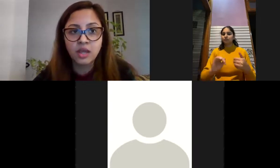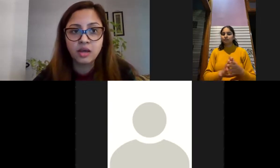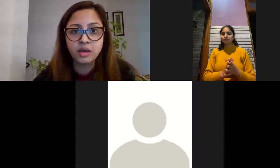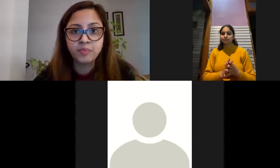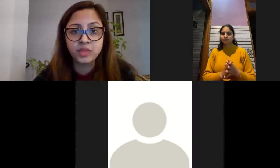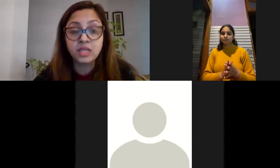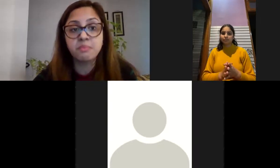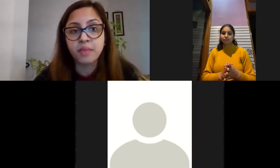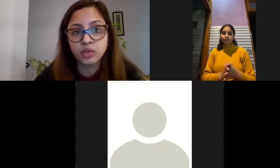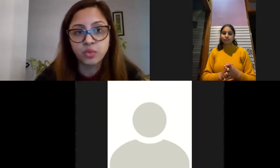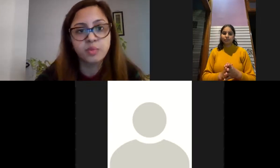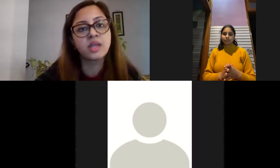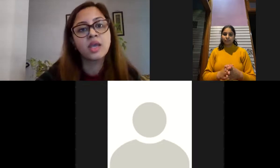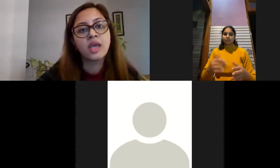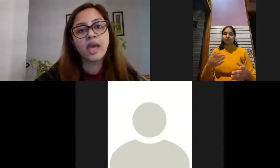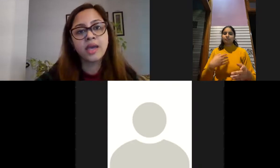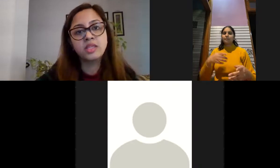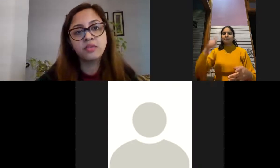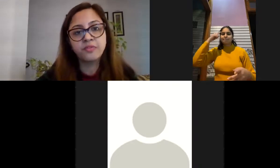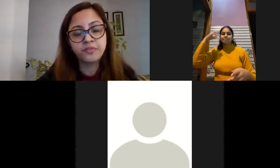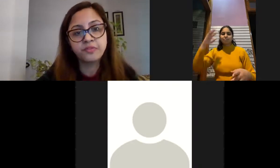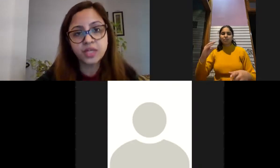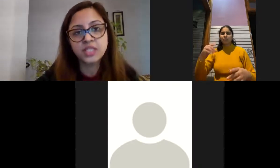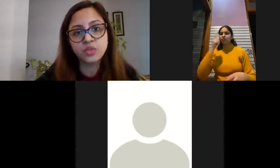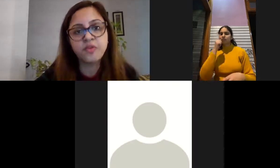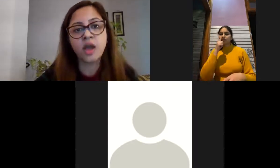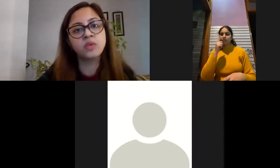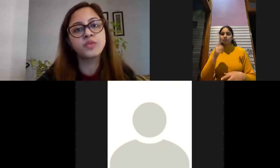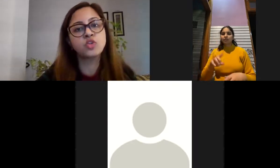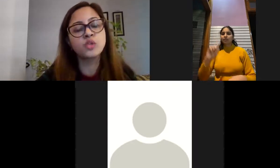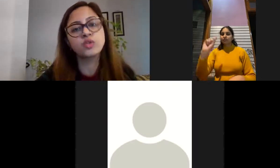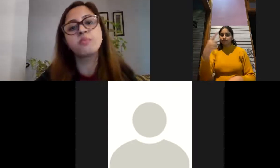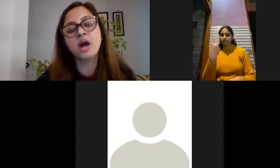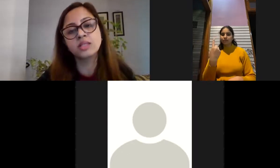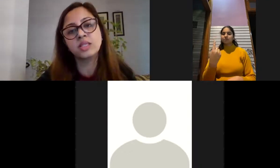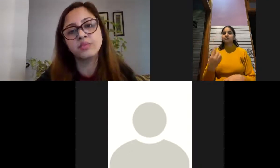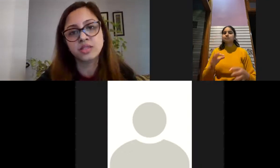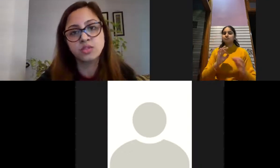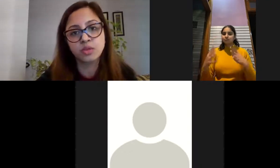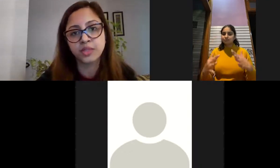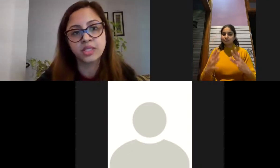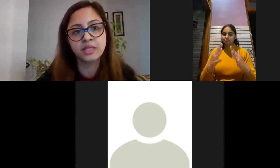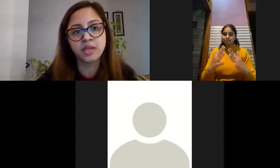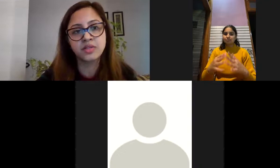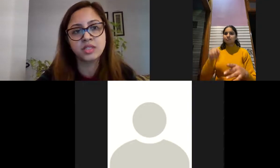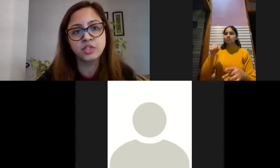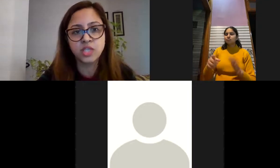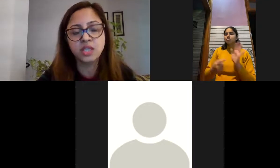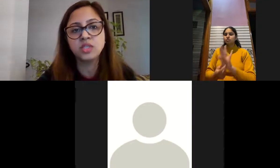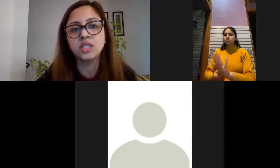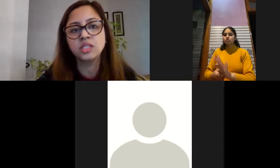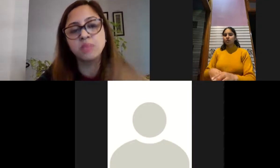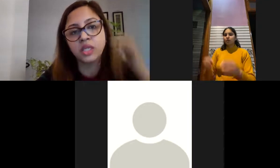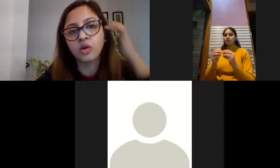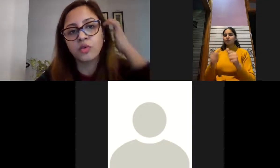impediment, the madwoman. At the first fire, which also marks the presence of Bertha, there is a